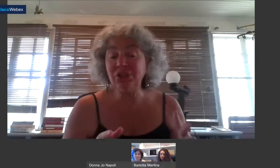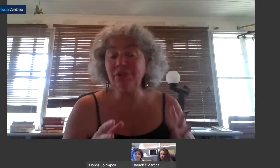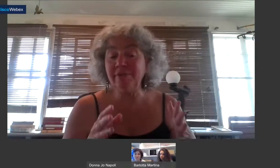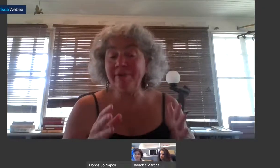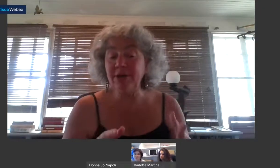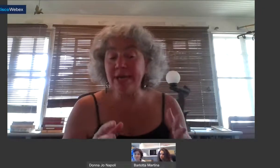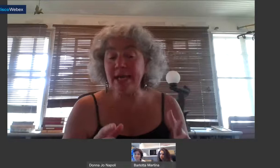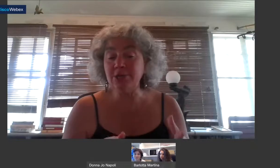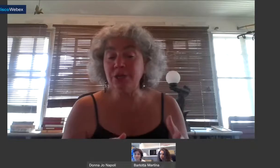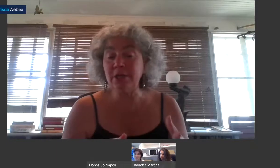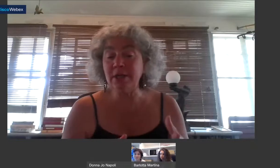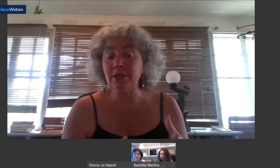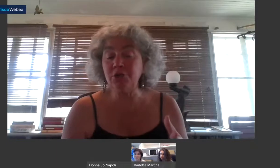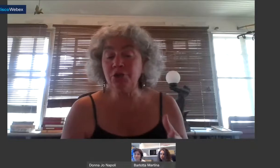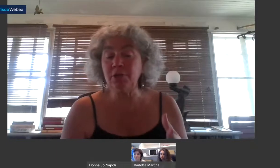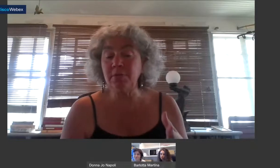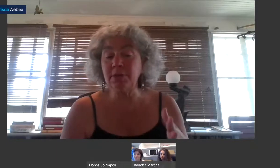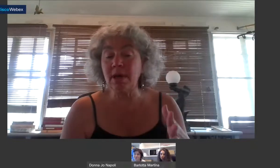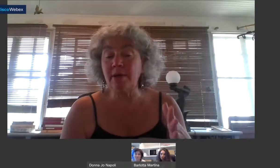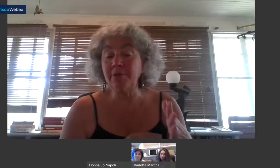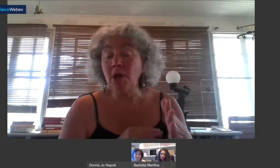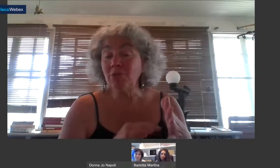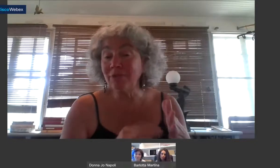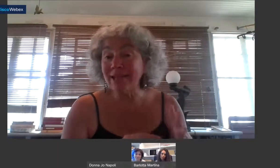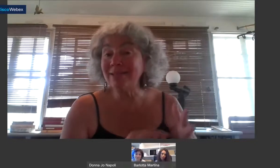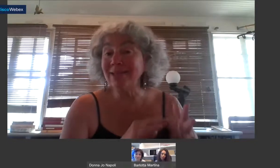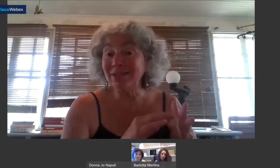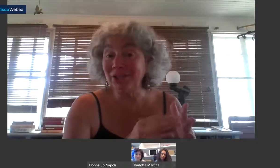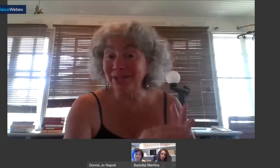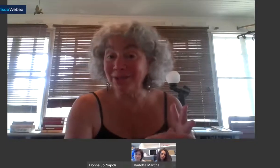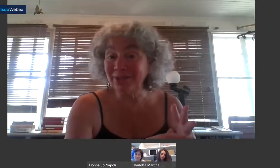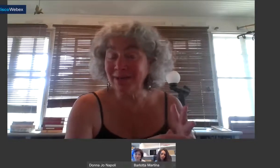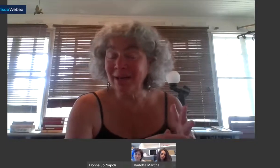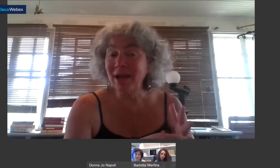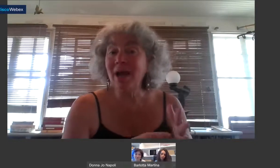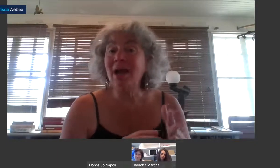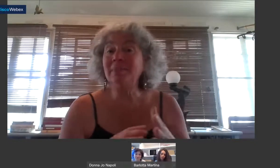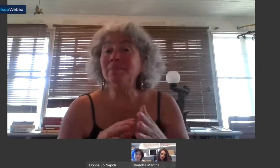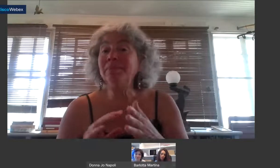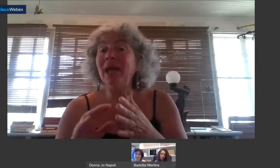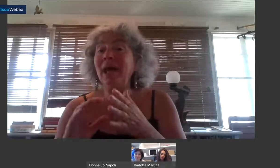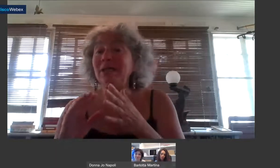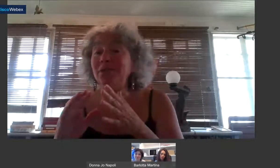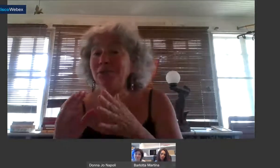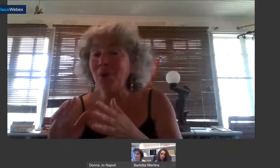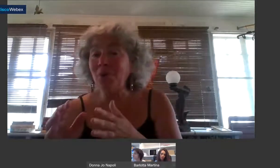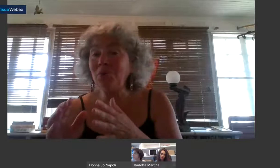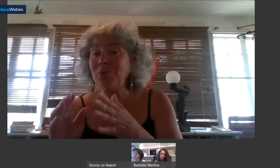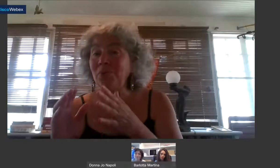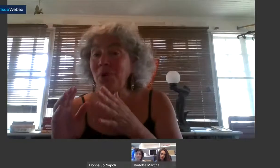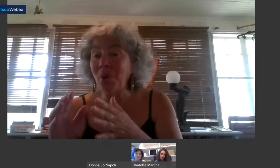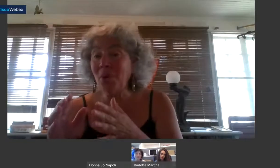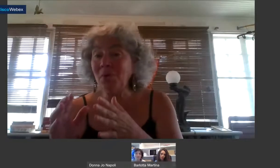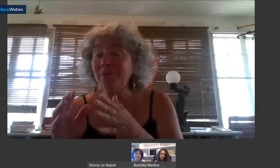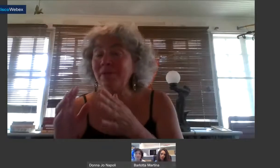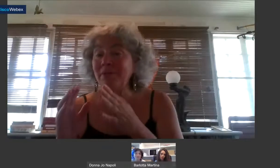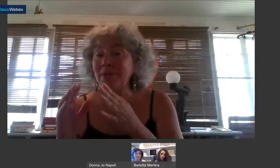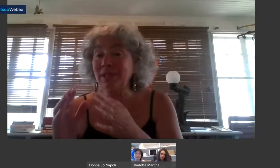sociological variation in terms of race and gender. I don't know if there's a lot